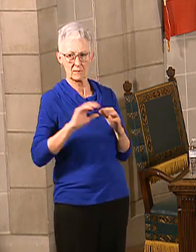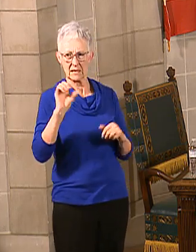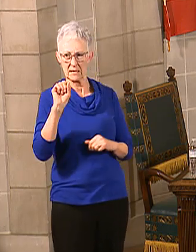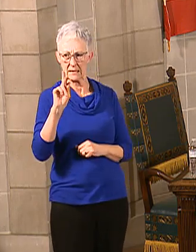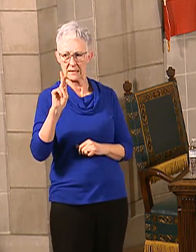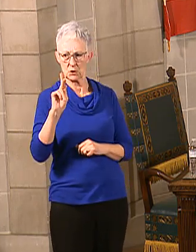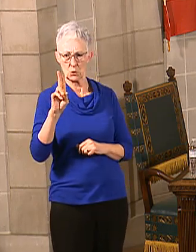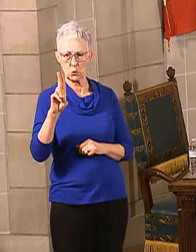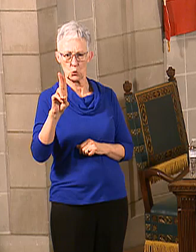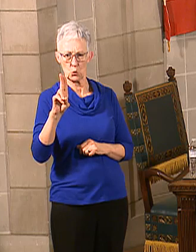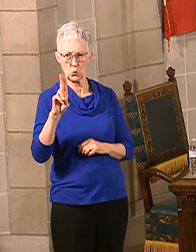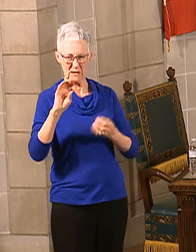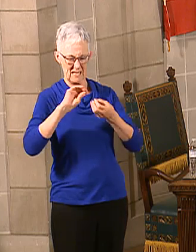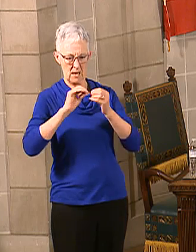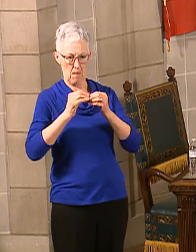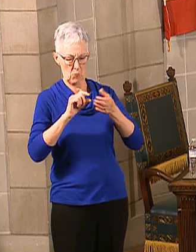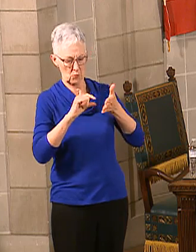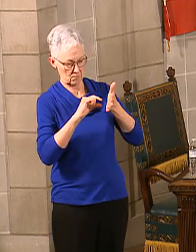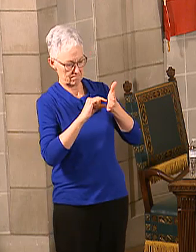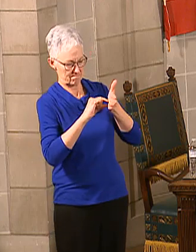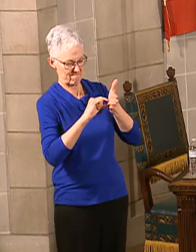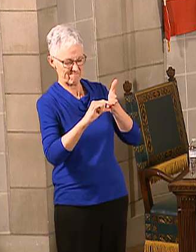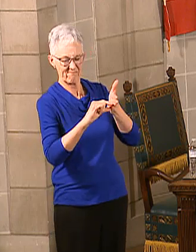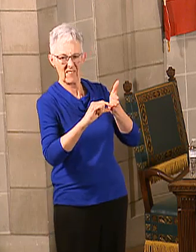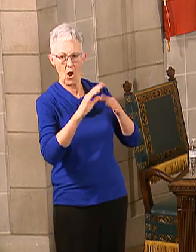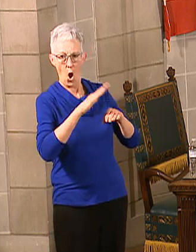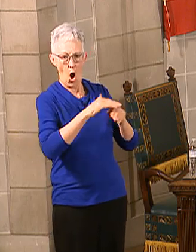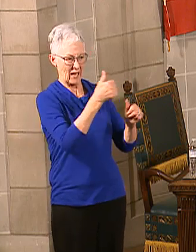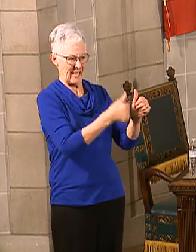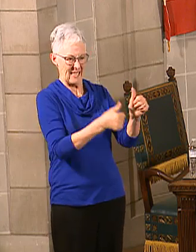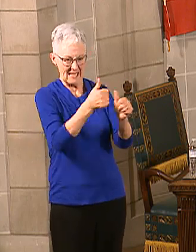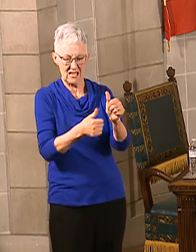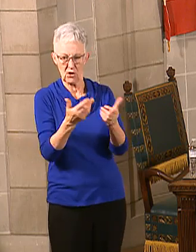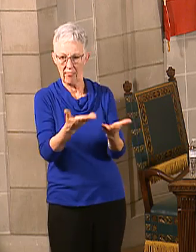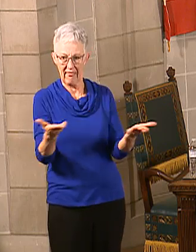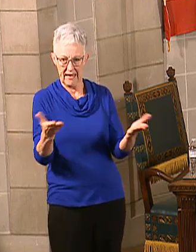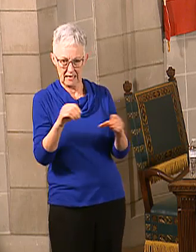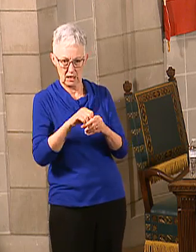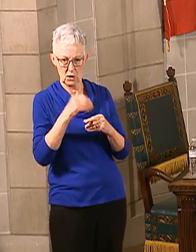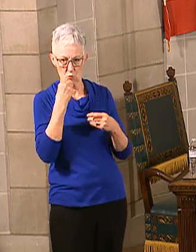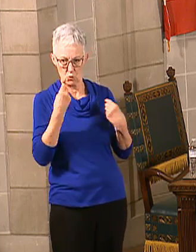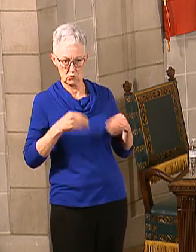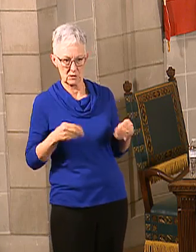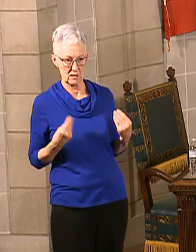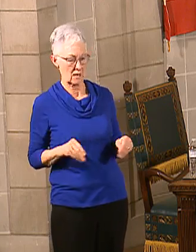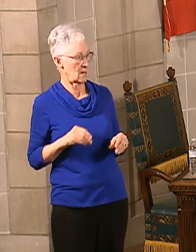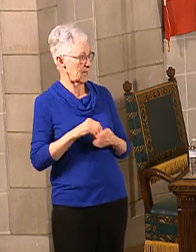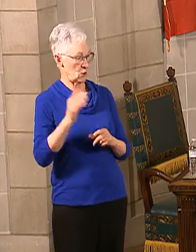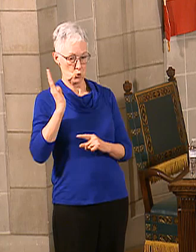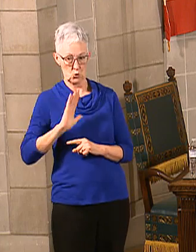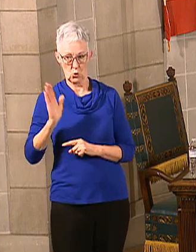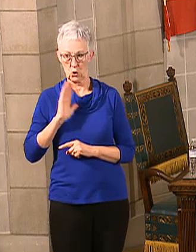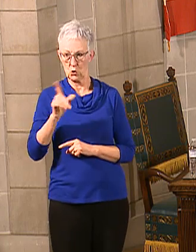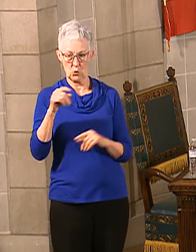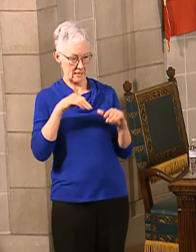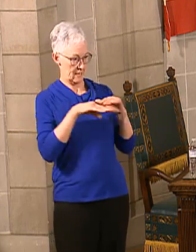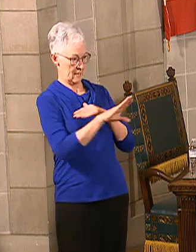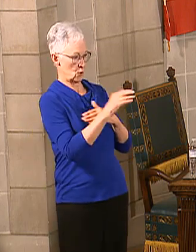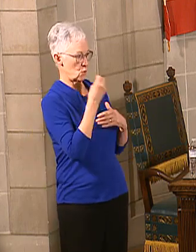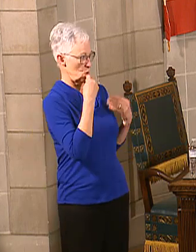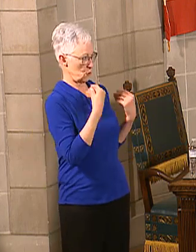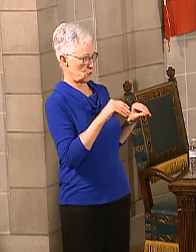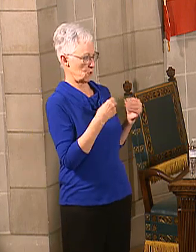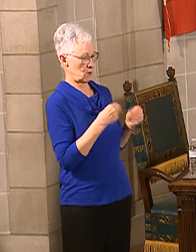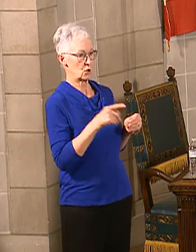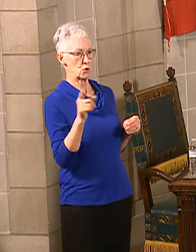for each individual item in a grocery store. So they're going to, in the past, you would walk into a grocery store and you would see